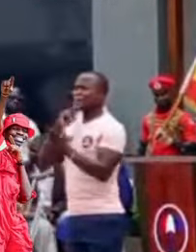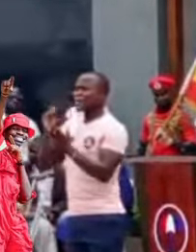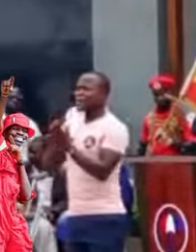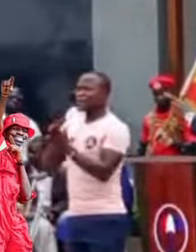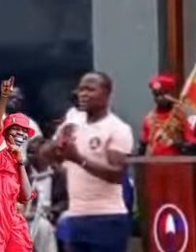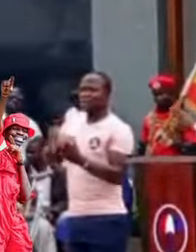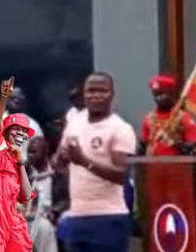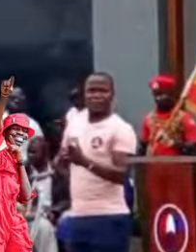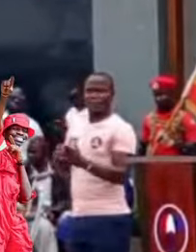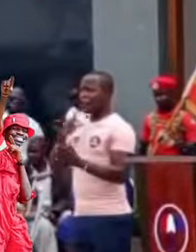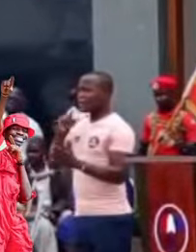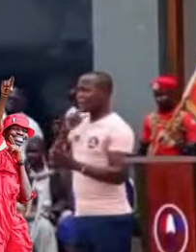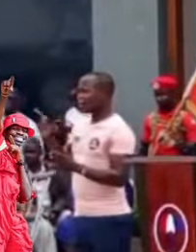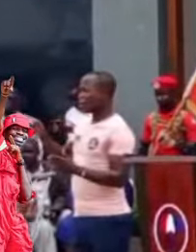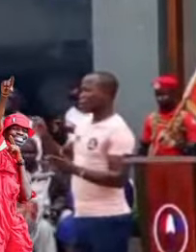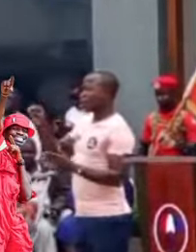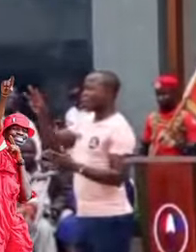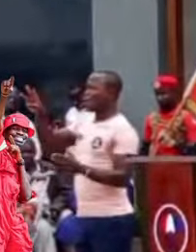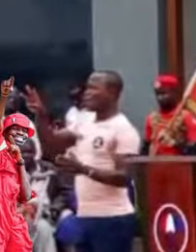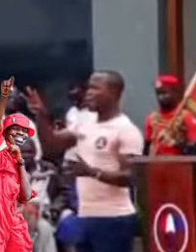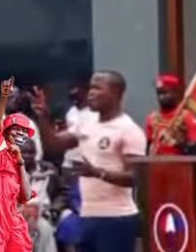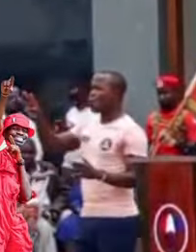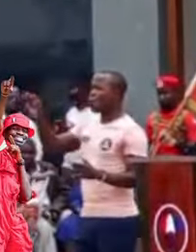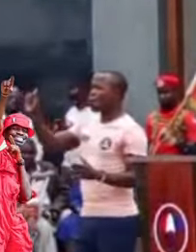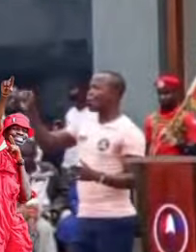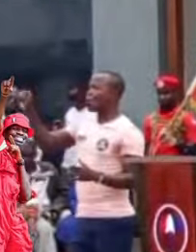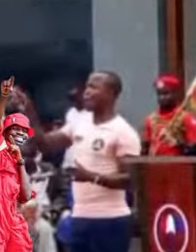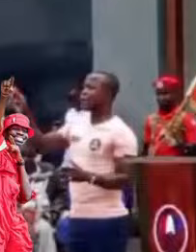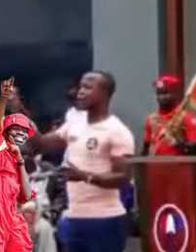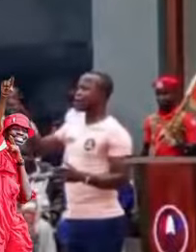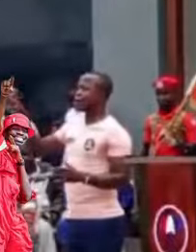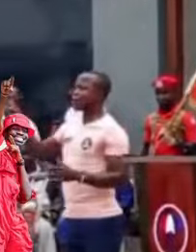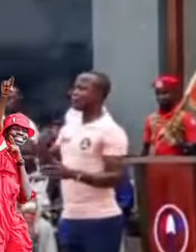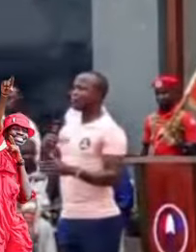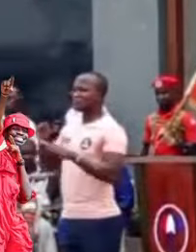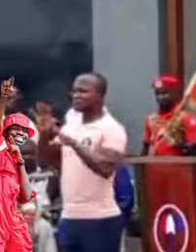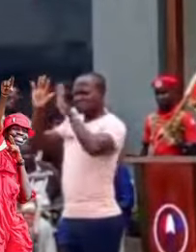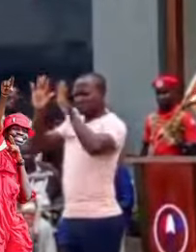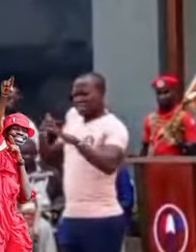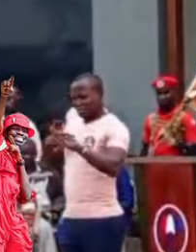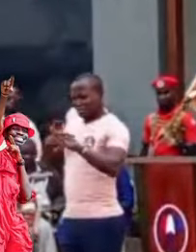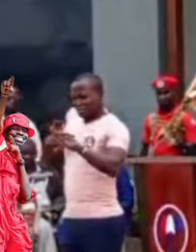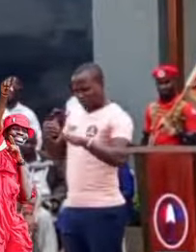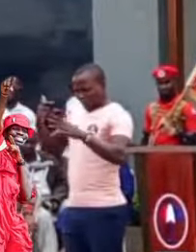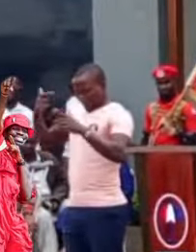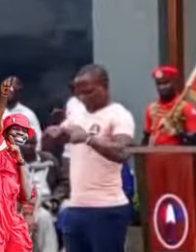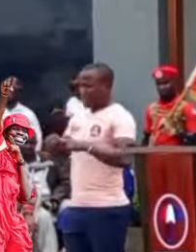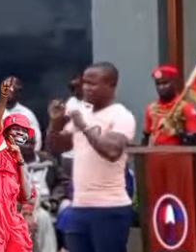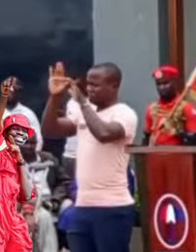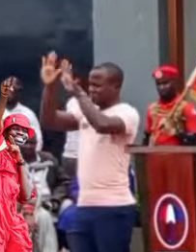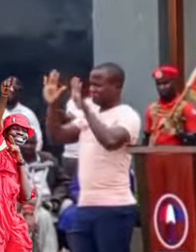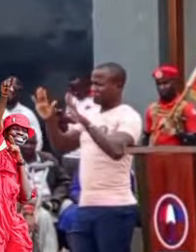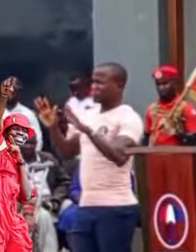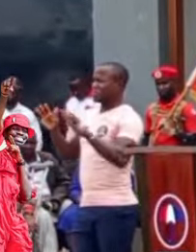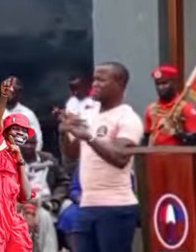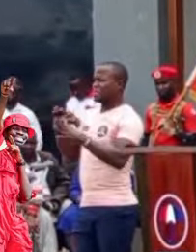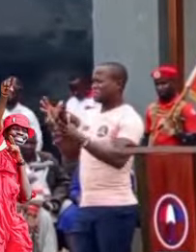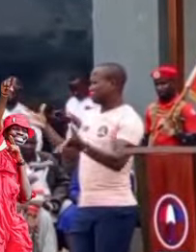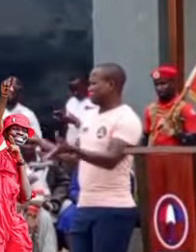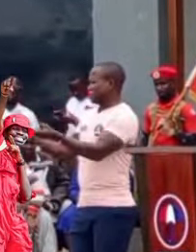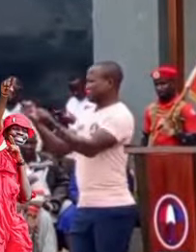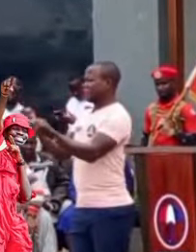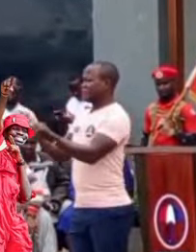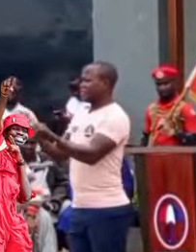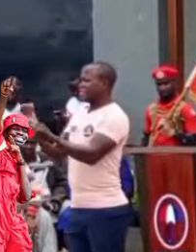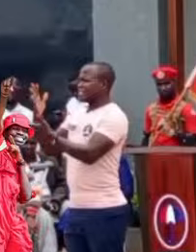banyabo. Omusajja oyo Umar Magala. Fena twewunyanyo ze personal ne unyanyo ngaba